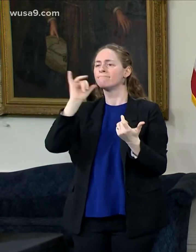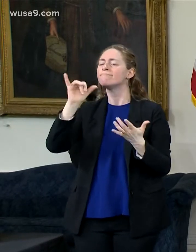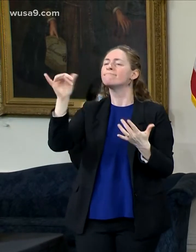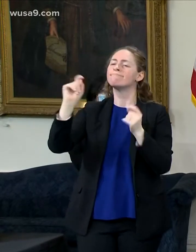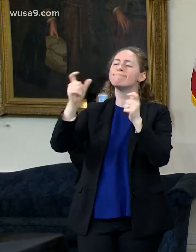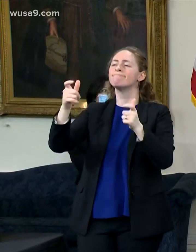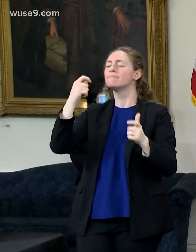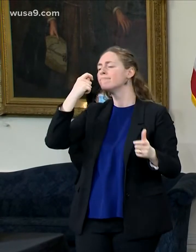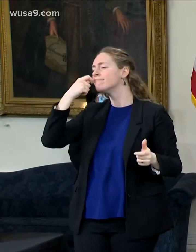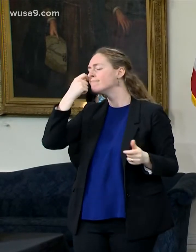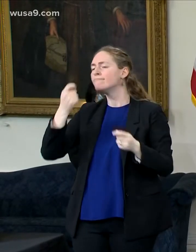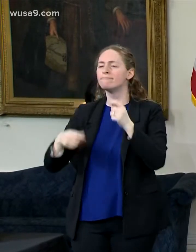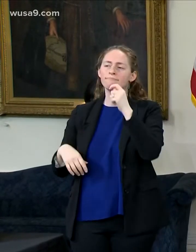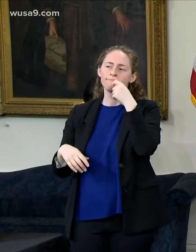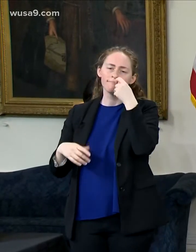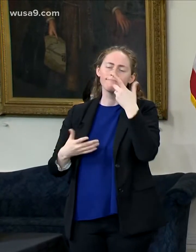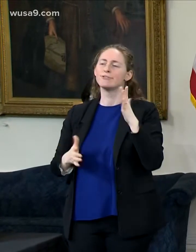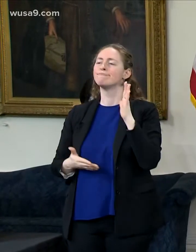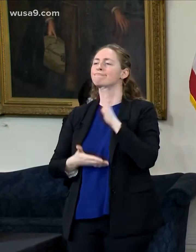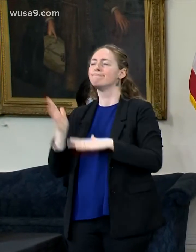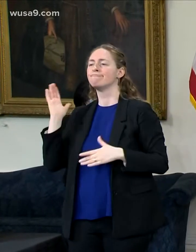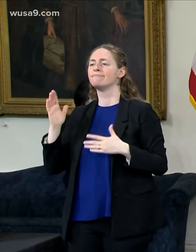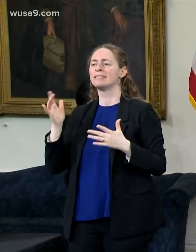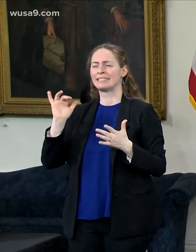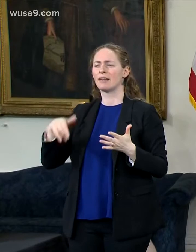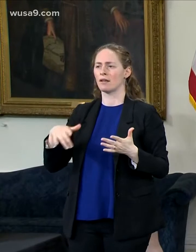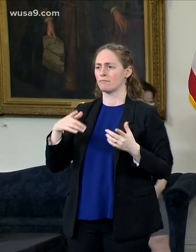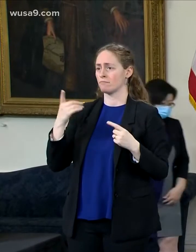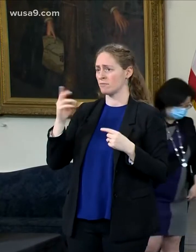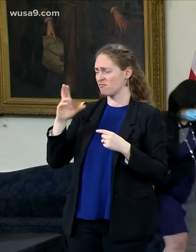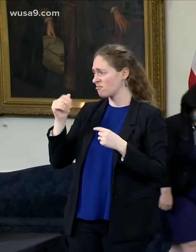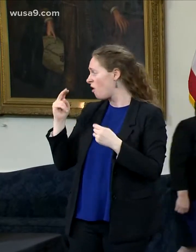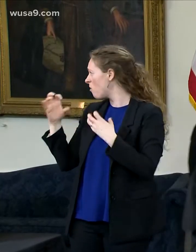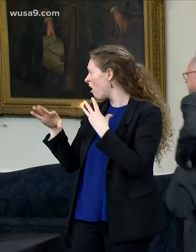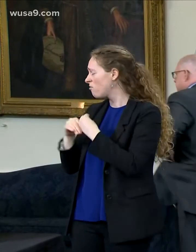on top of it every single day. I don't know, Dr. Chan, did you want to add anything on?